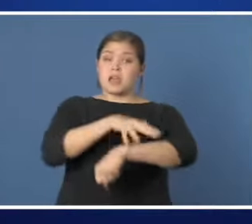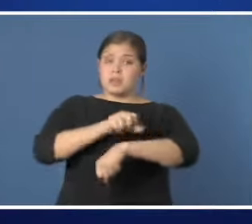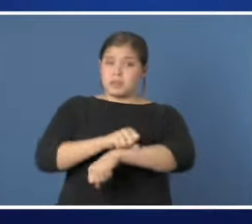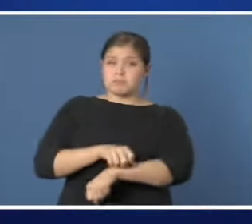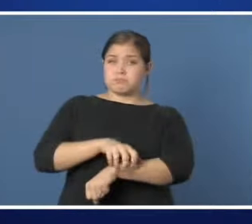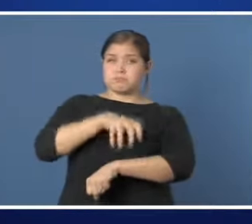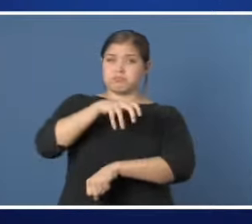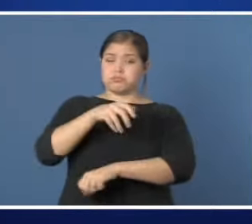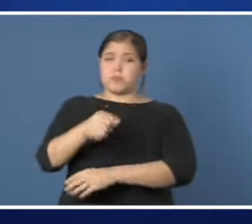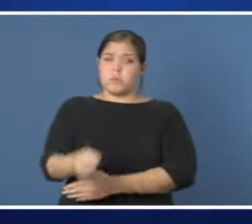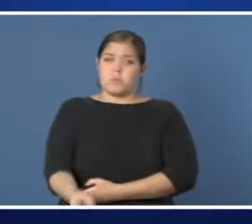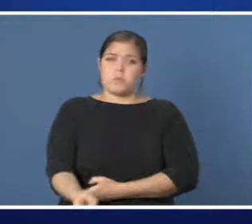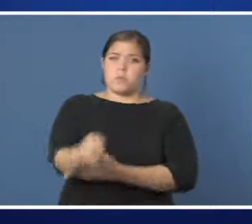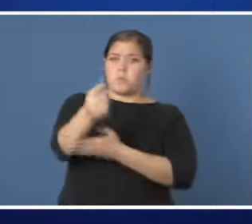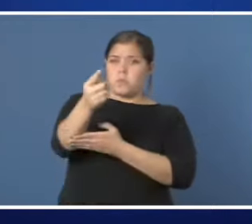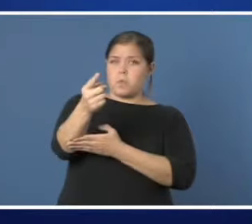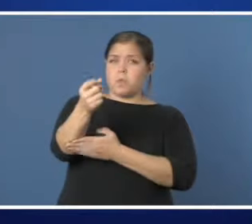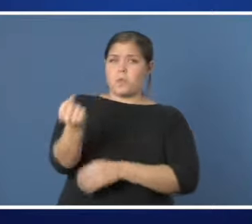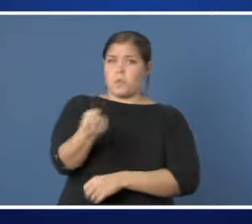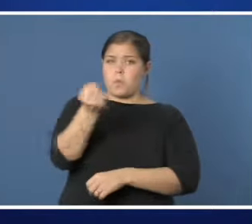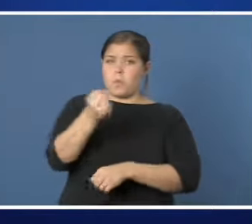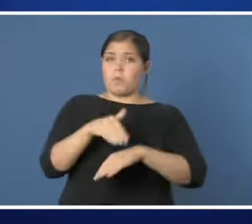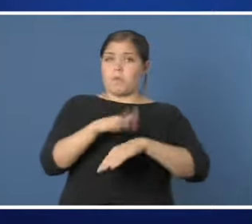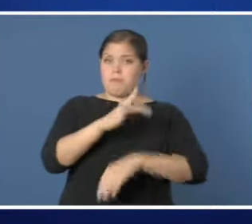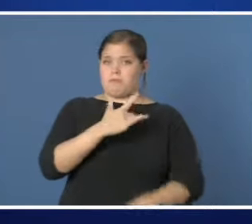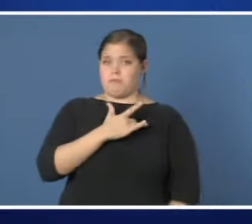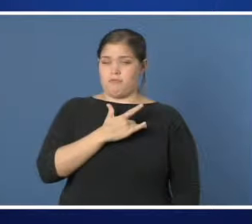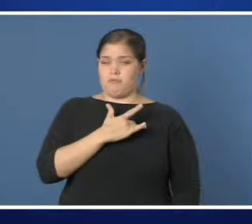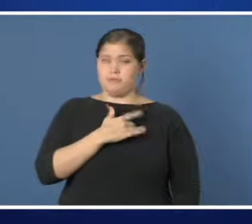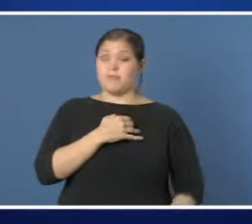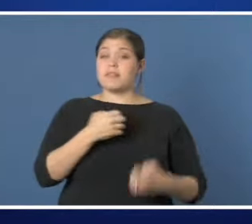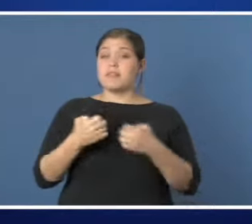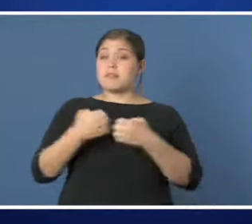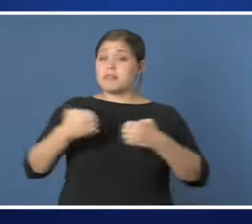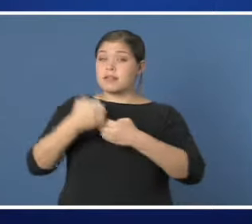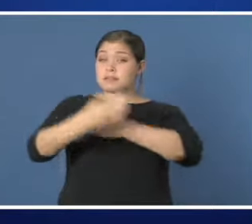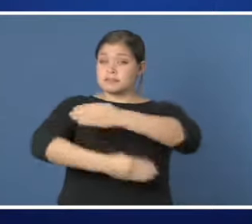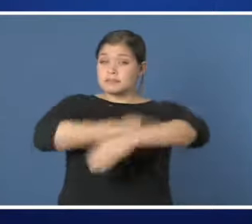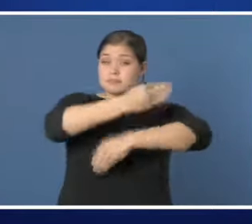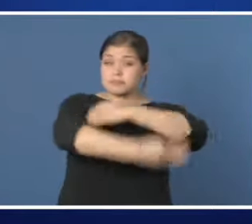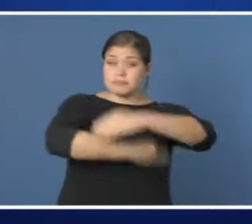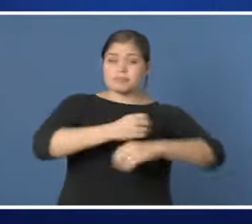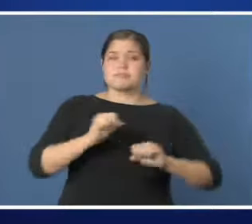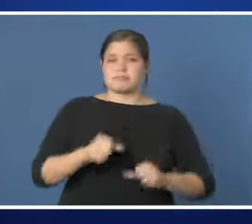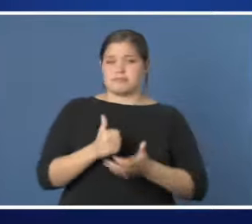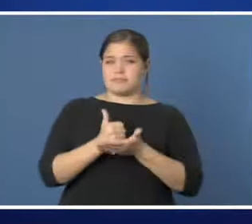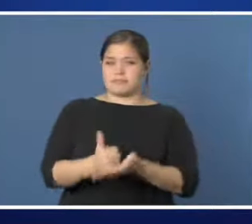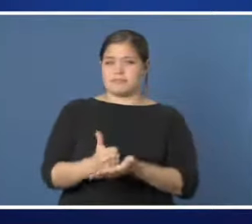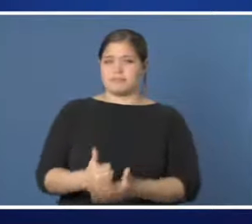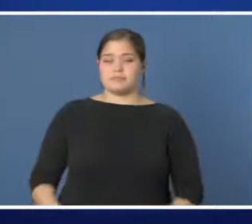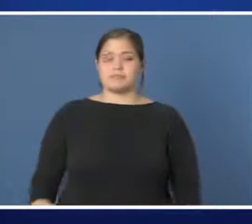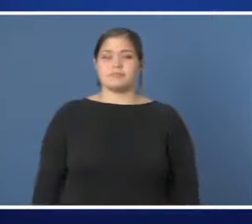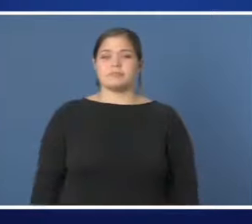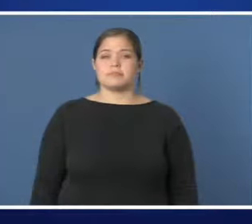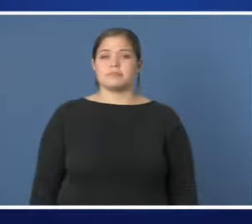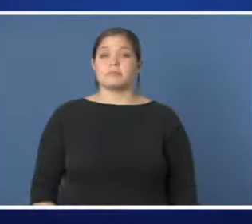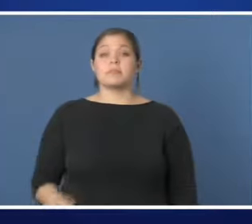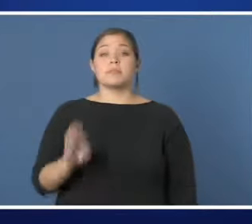Elevate extremities where swelling is present. Compression with elastic bandage may be